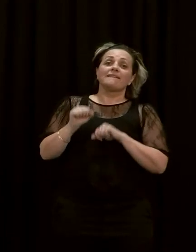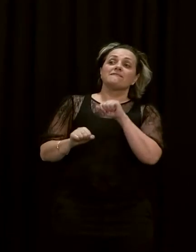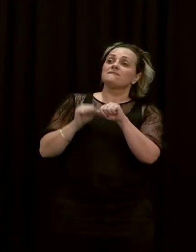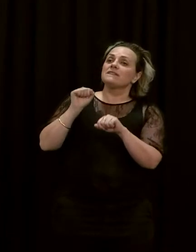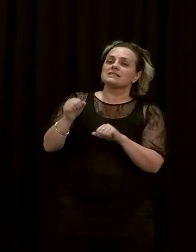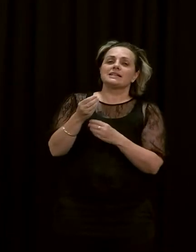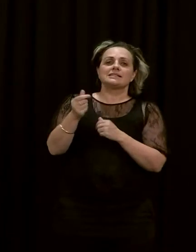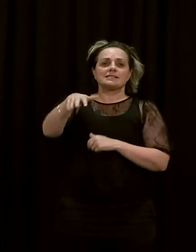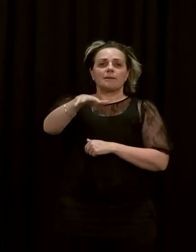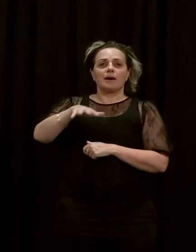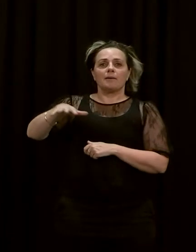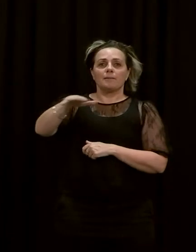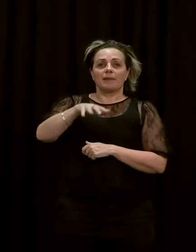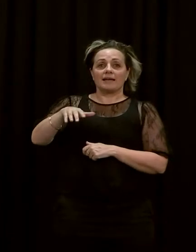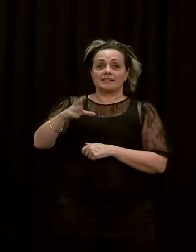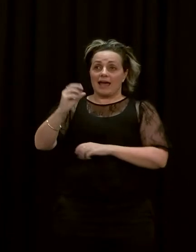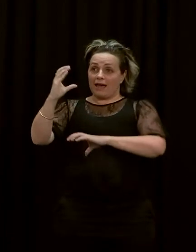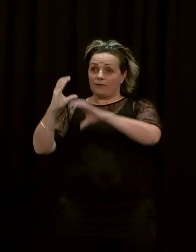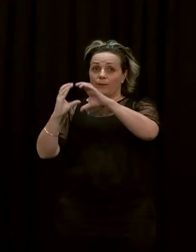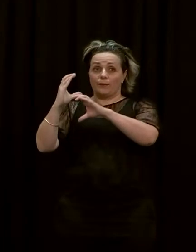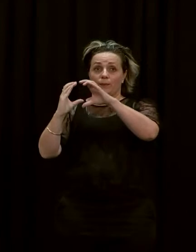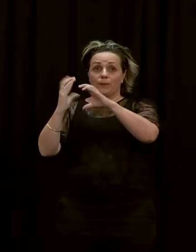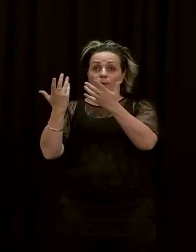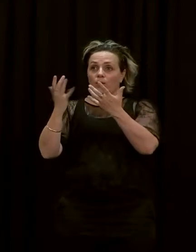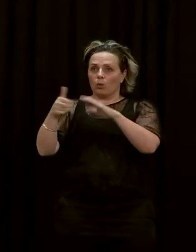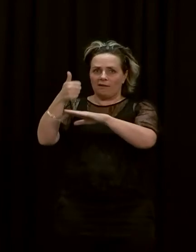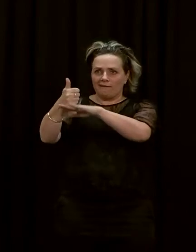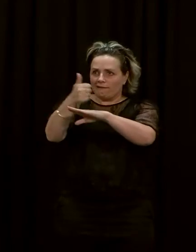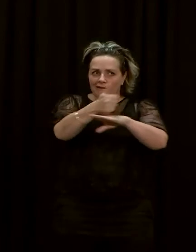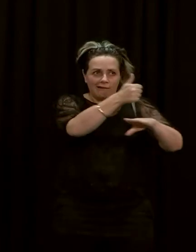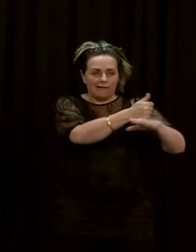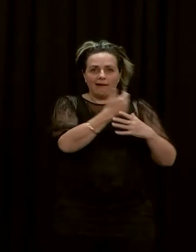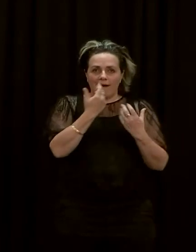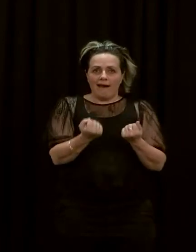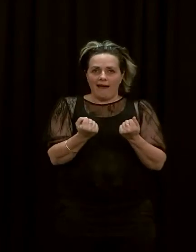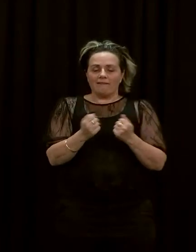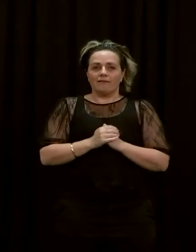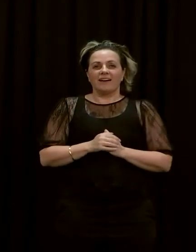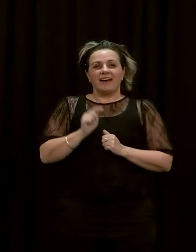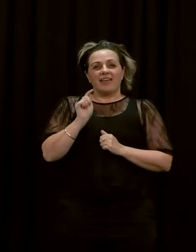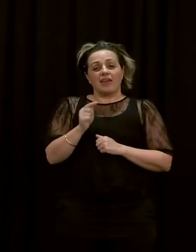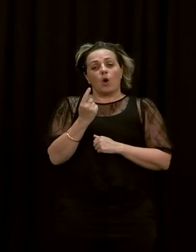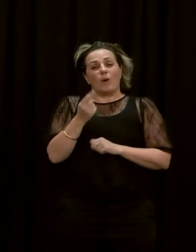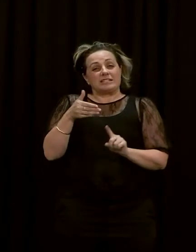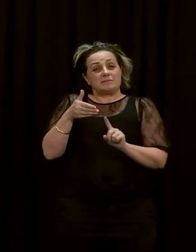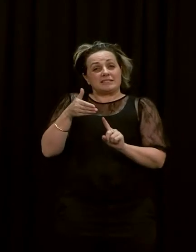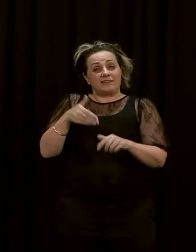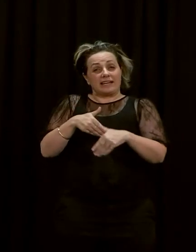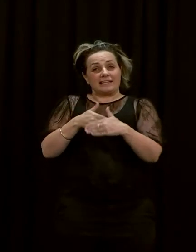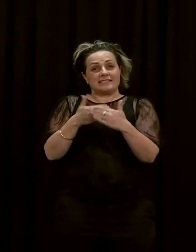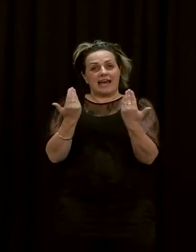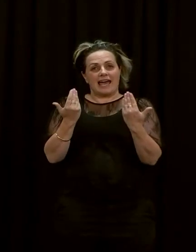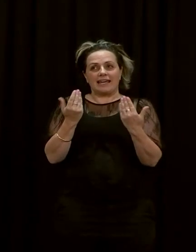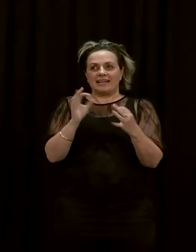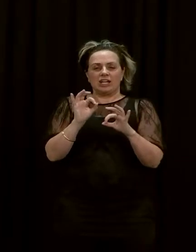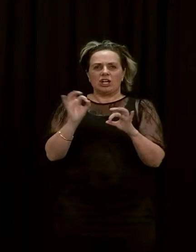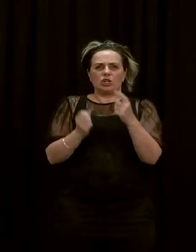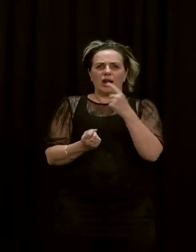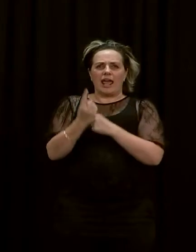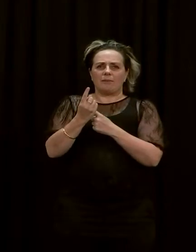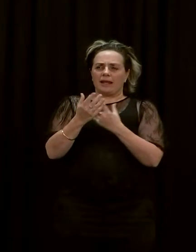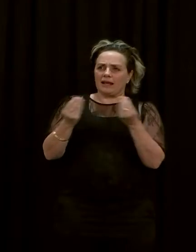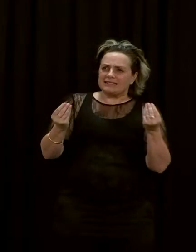have had mobile vaccination clinics up and down the country. It so happens that on that particular day, they weren't. I would have